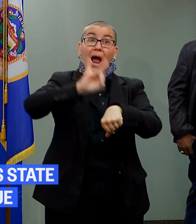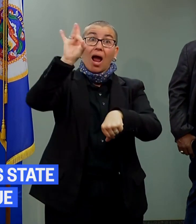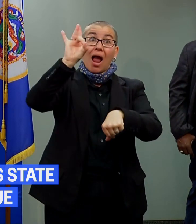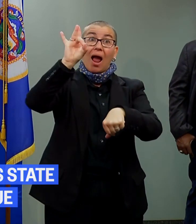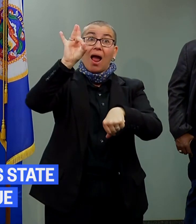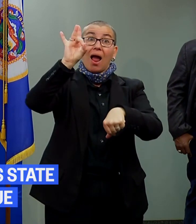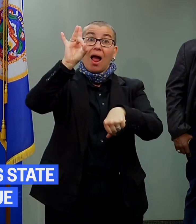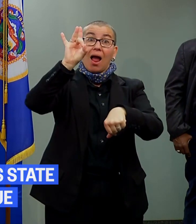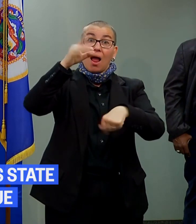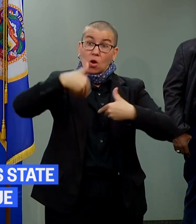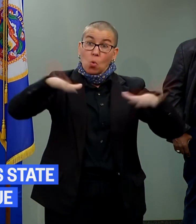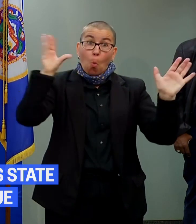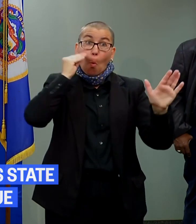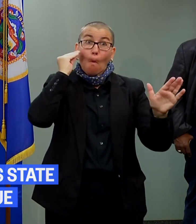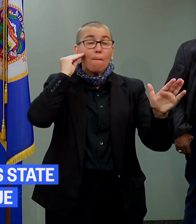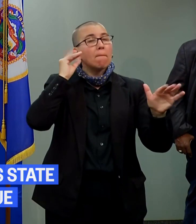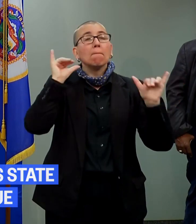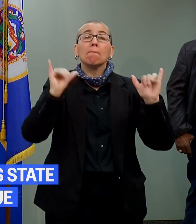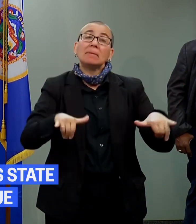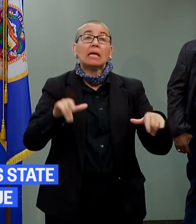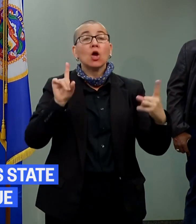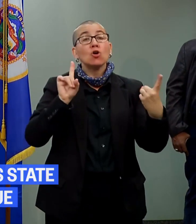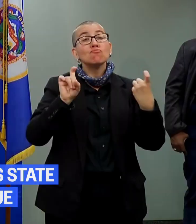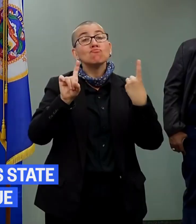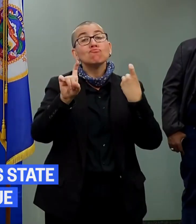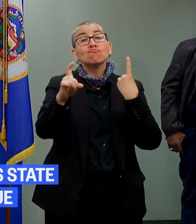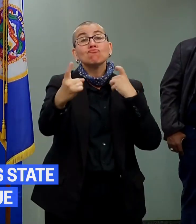outraged about what happened to George Floyd.